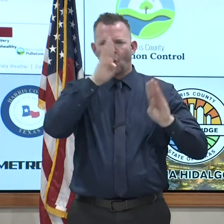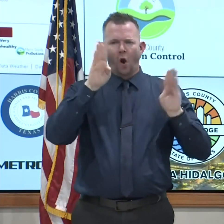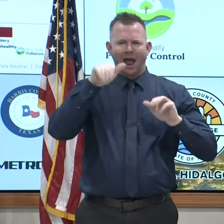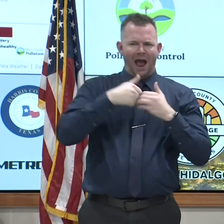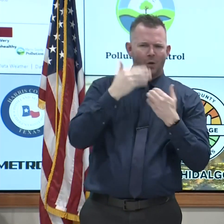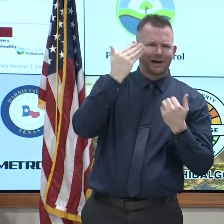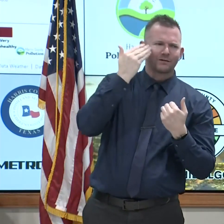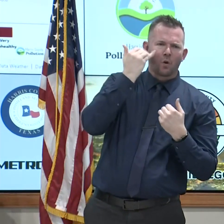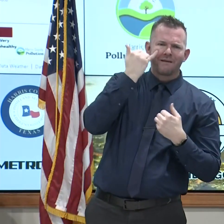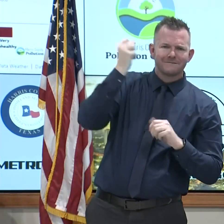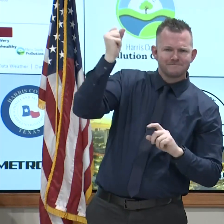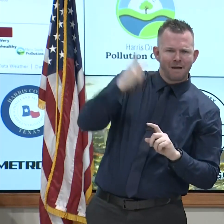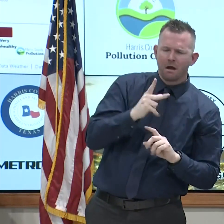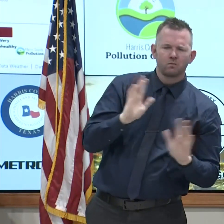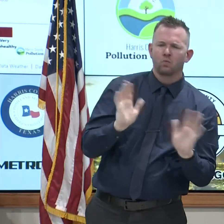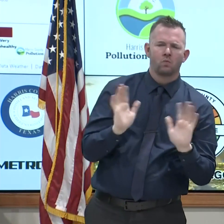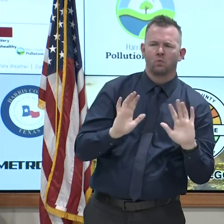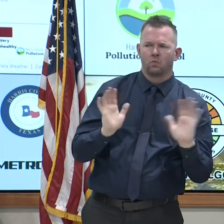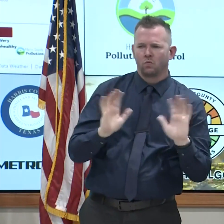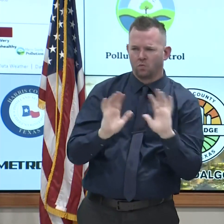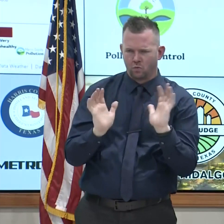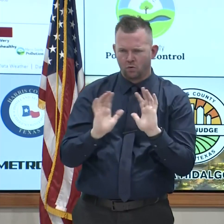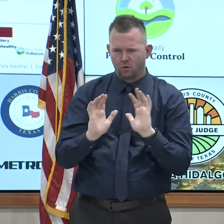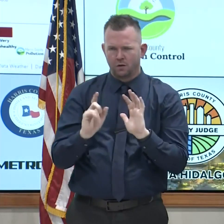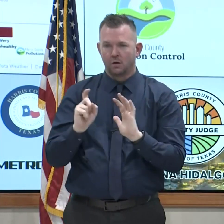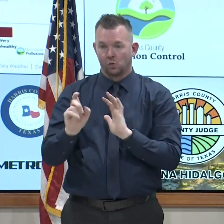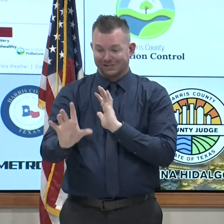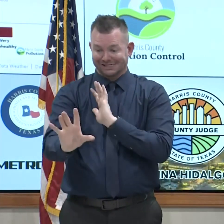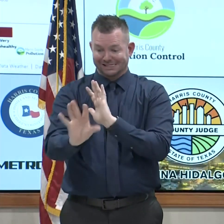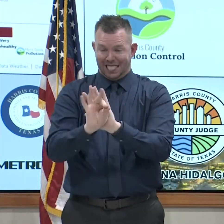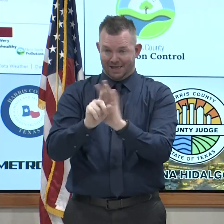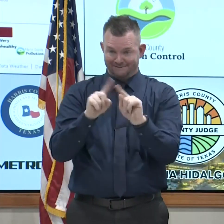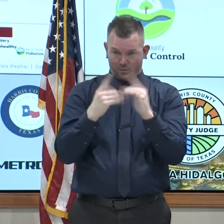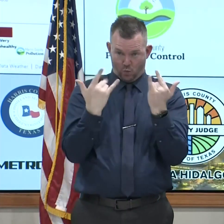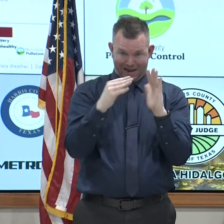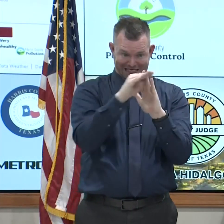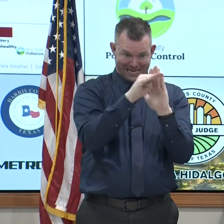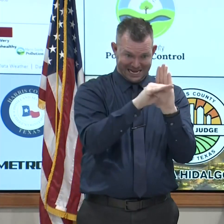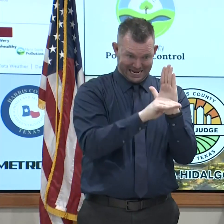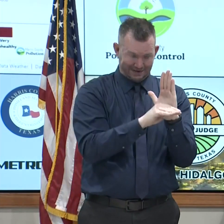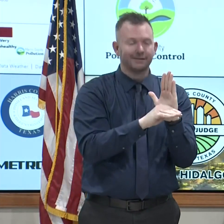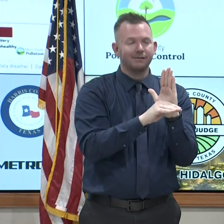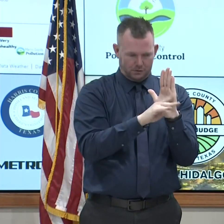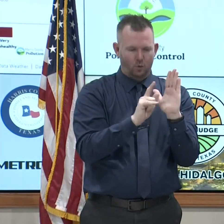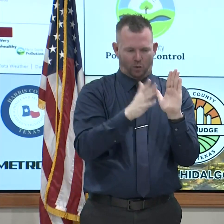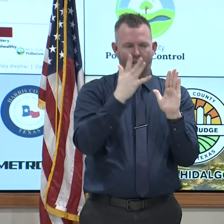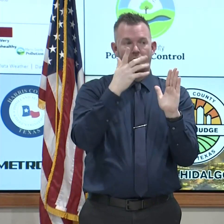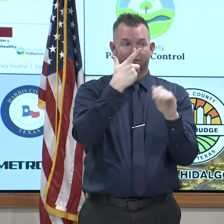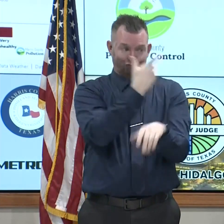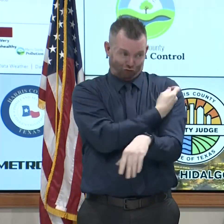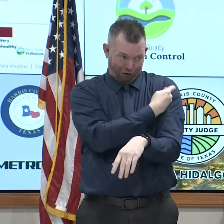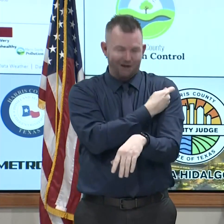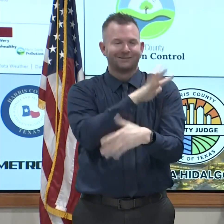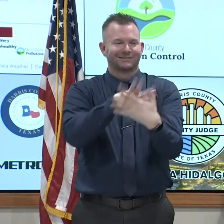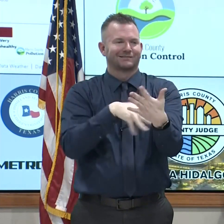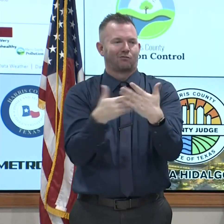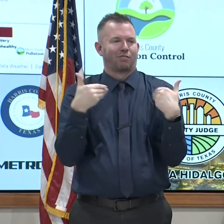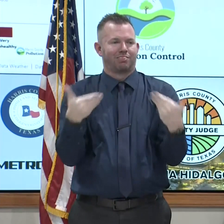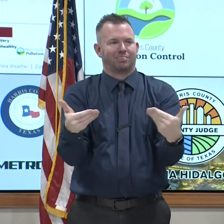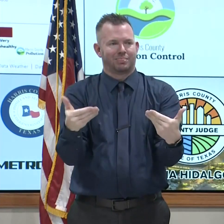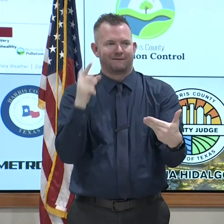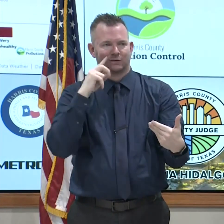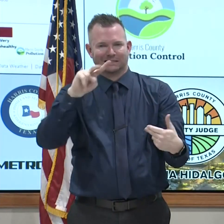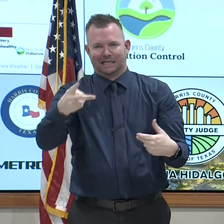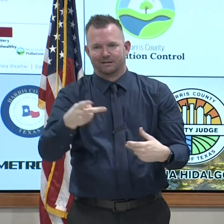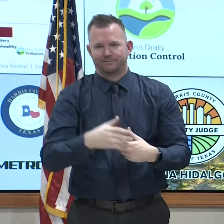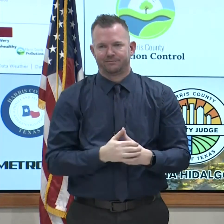those that are selected out of the wait list, that's how we're doing it. This week already, we delivered around 4,000 second doses.